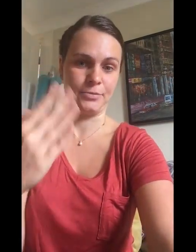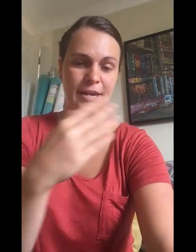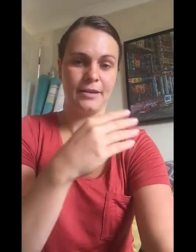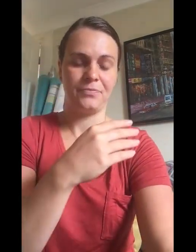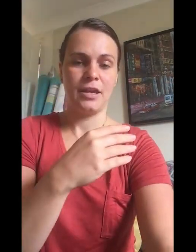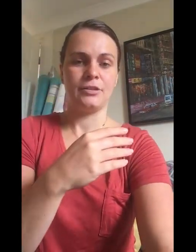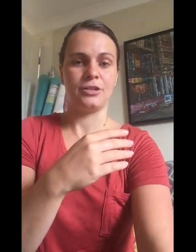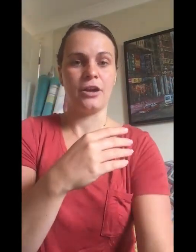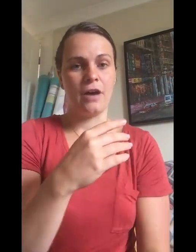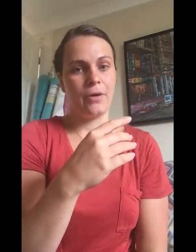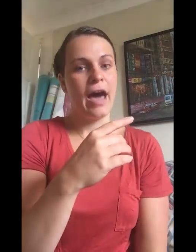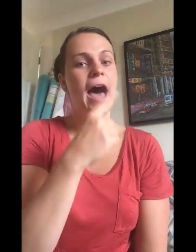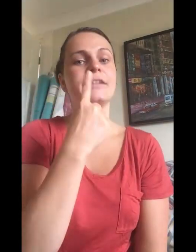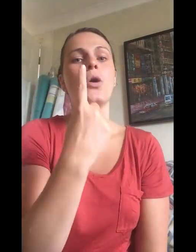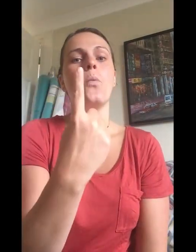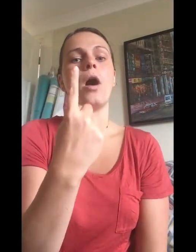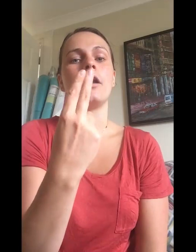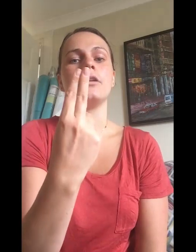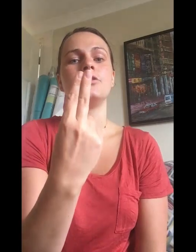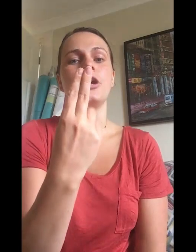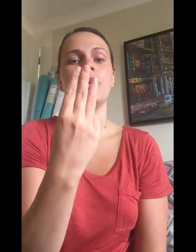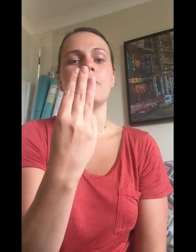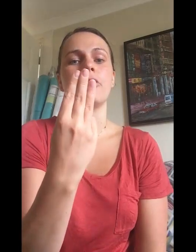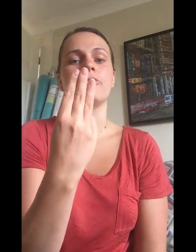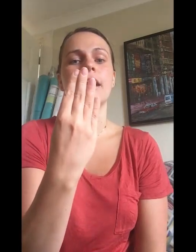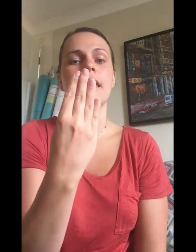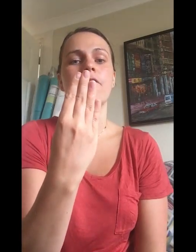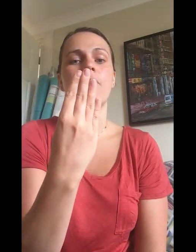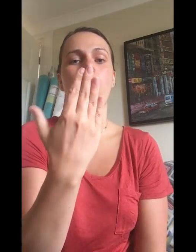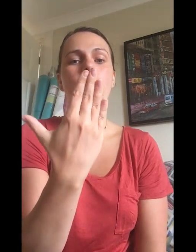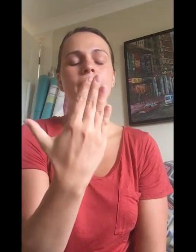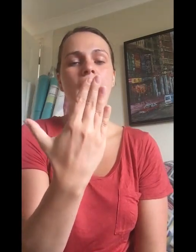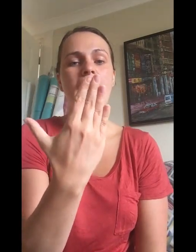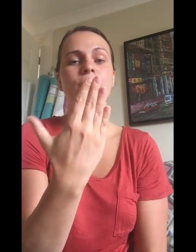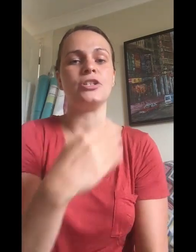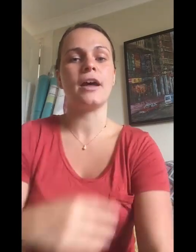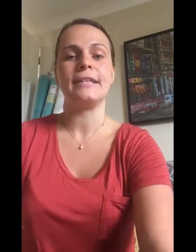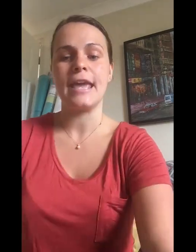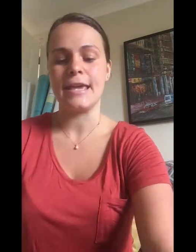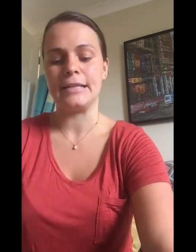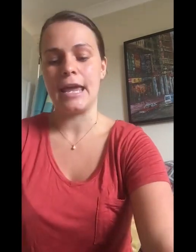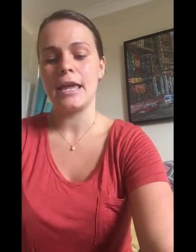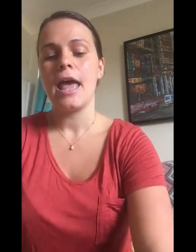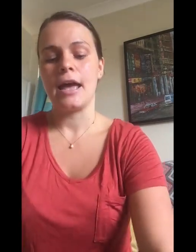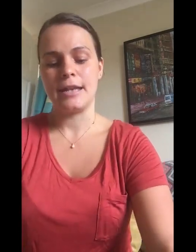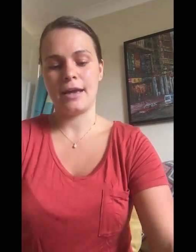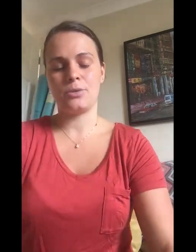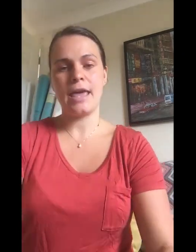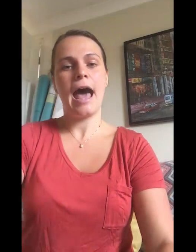bit. So far we've had 1, 2, 3, 4, 5, which is nice and easy. And next we